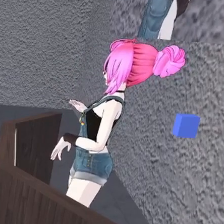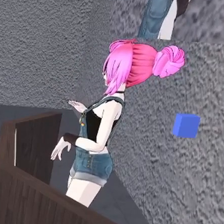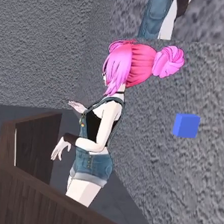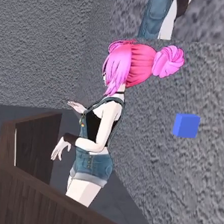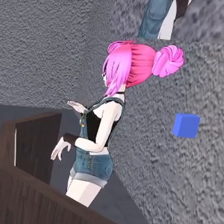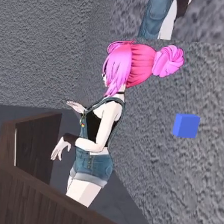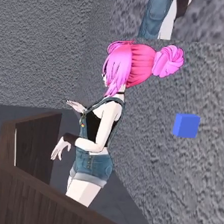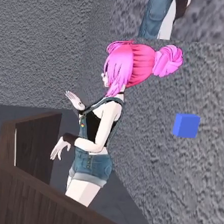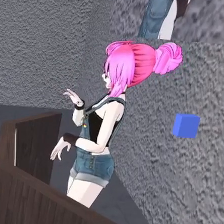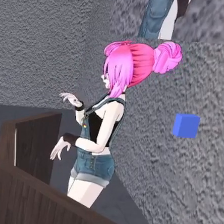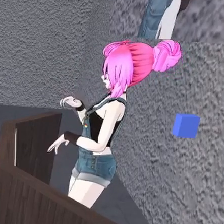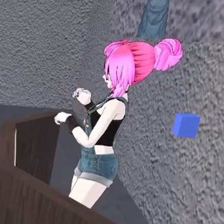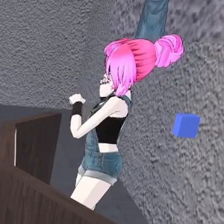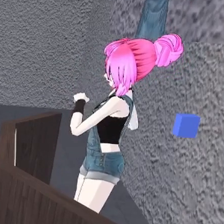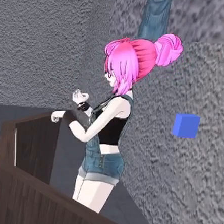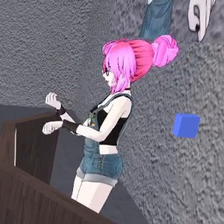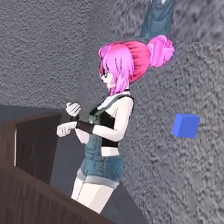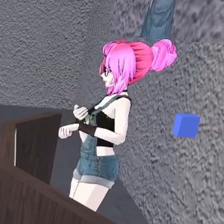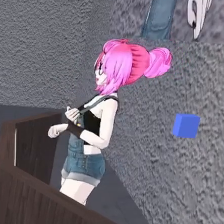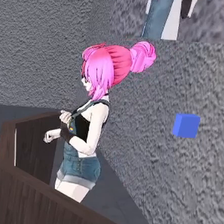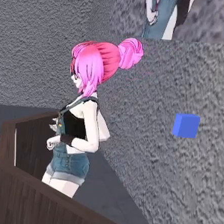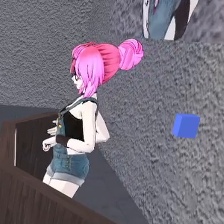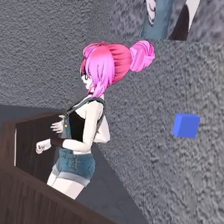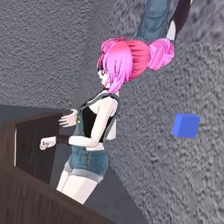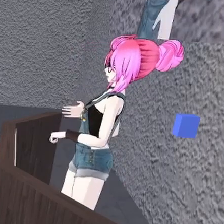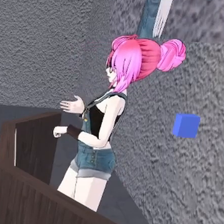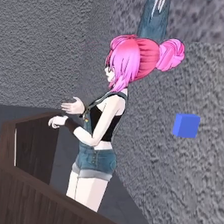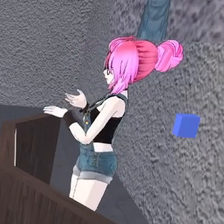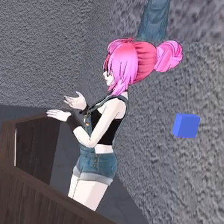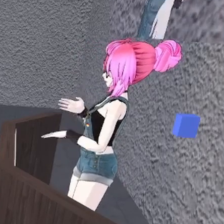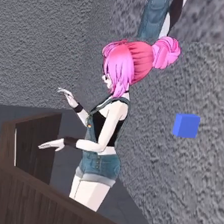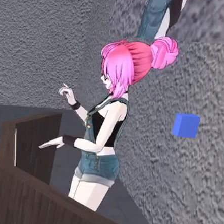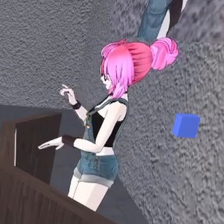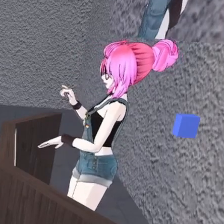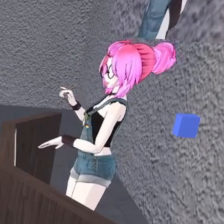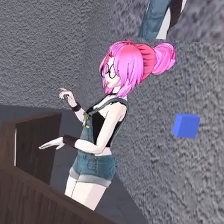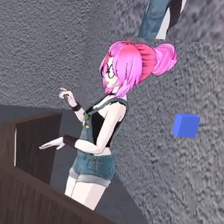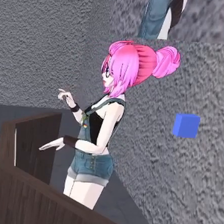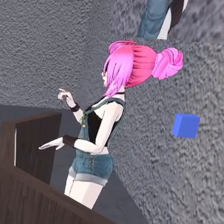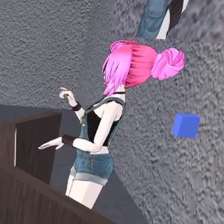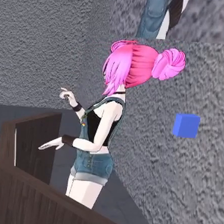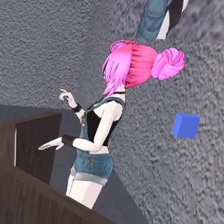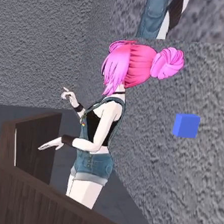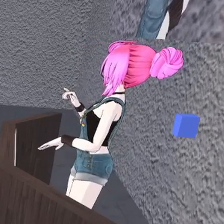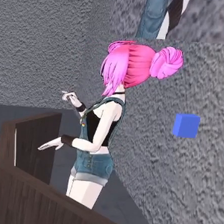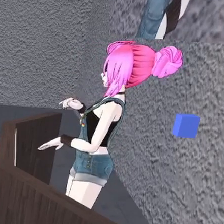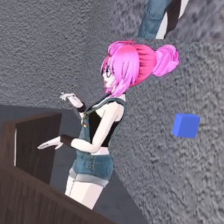Yeah. I fingerspell soft and then baseball. Because it's pretty much the same thing, right? Right? It's